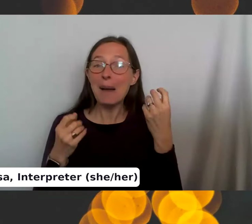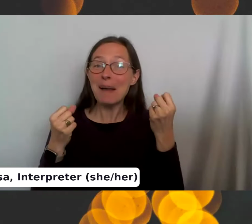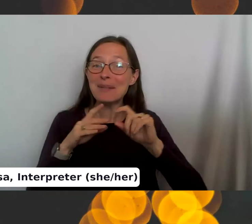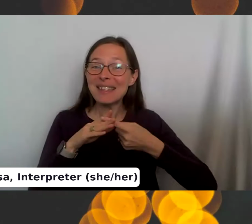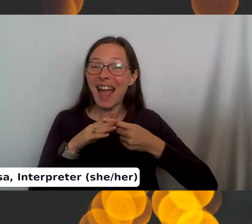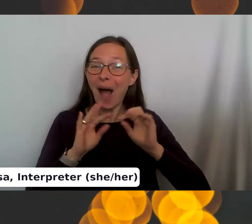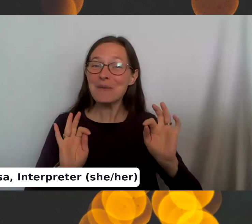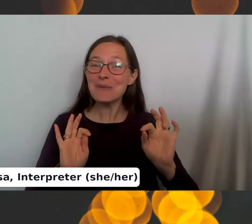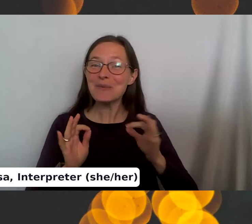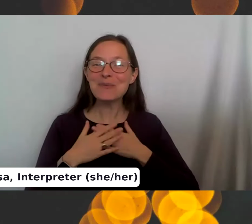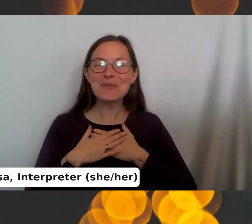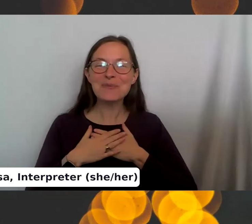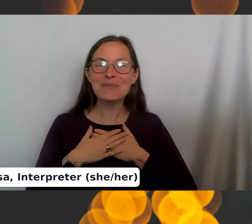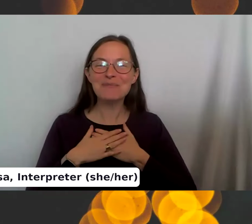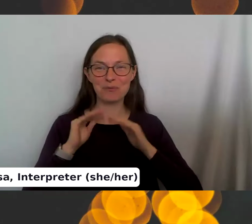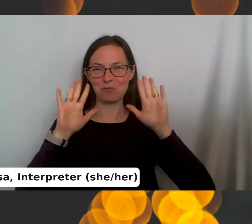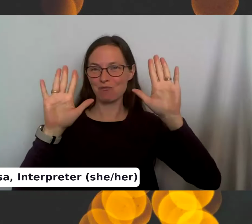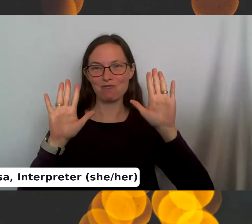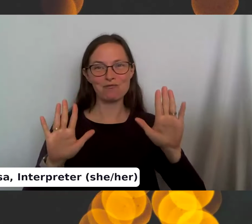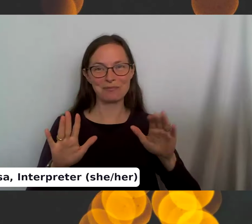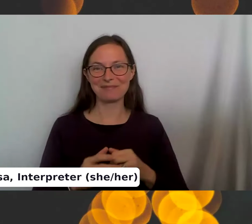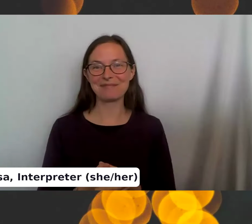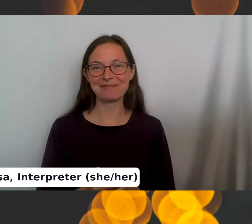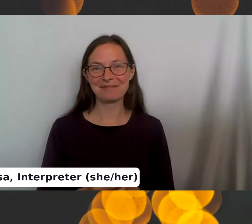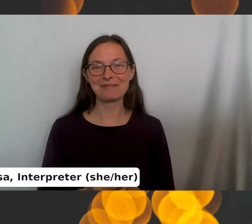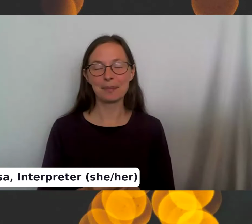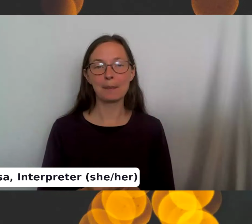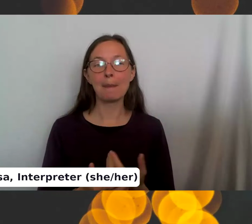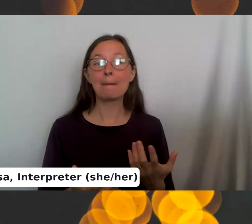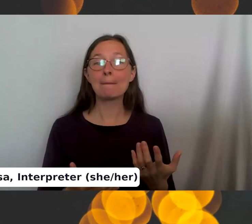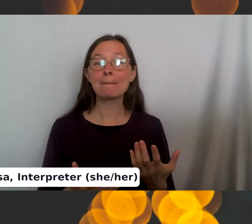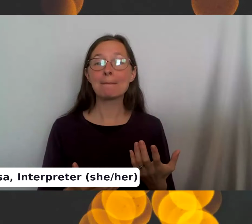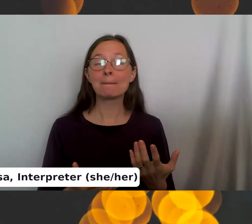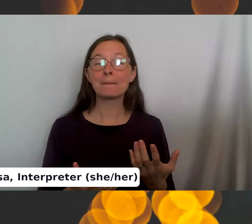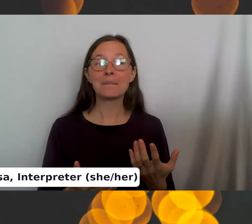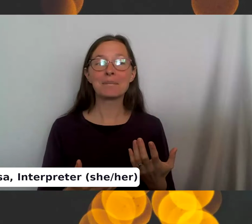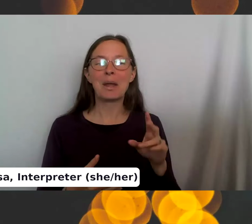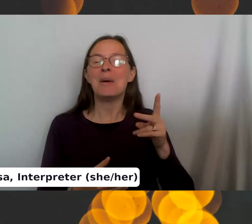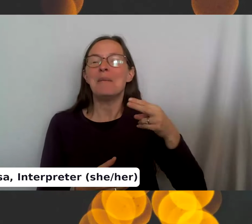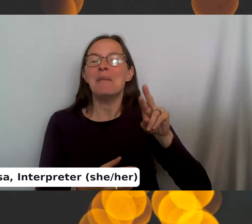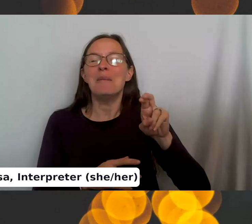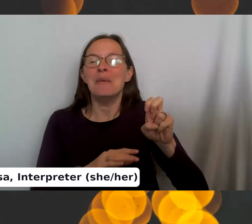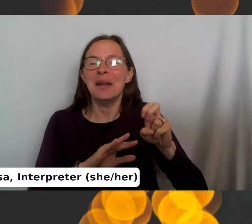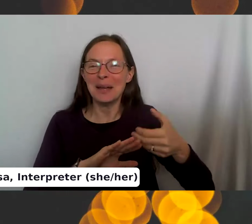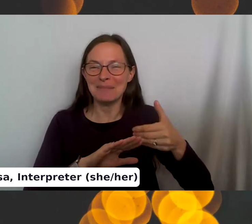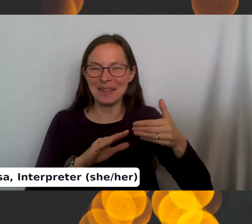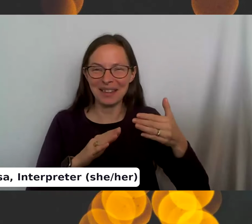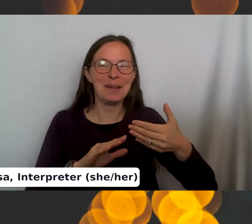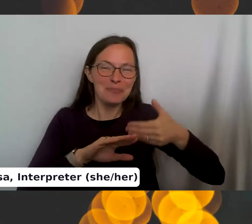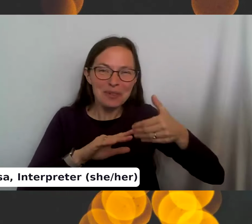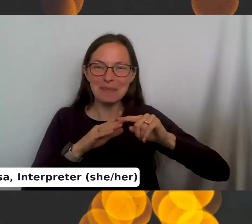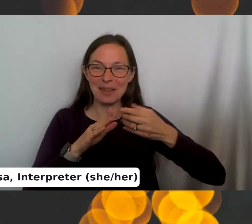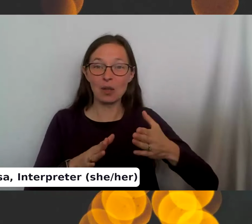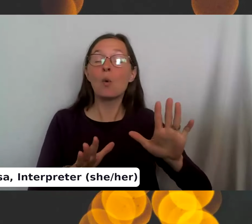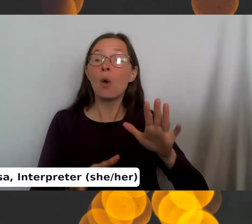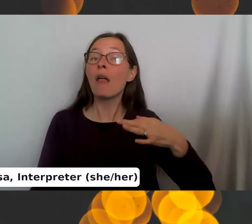beginners. This is fantastic because pre-beginner, the advantage of being a